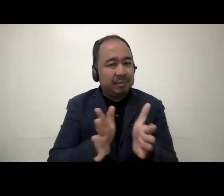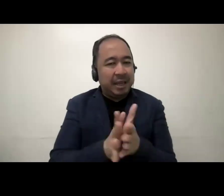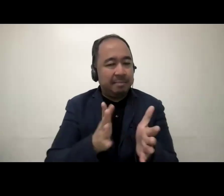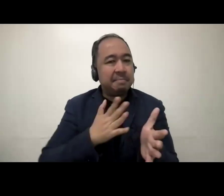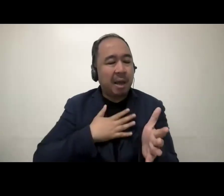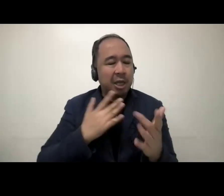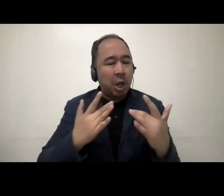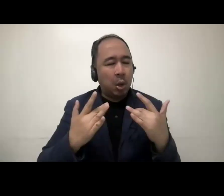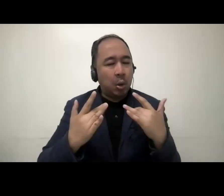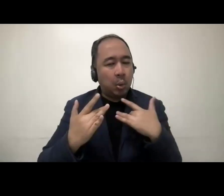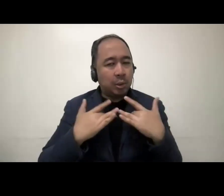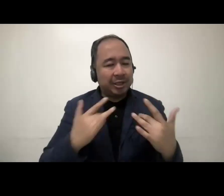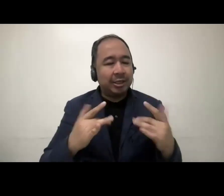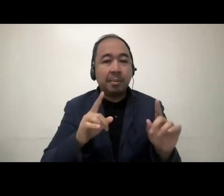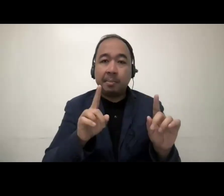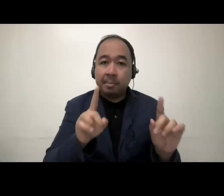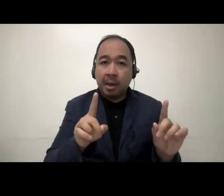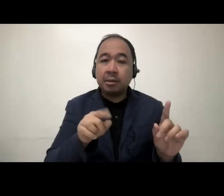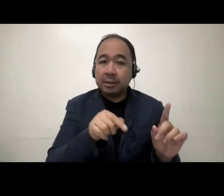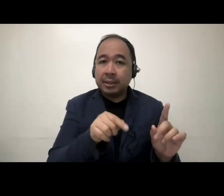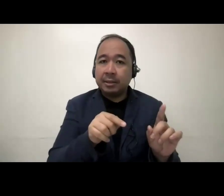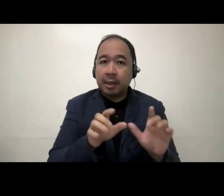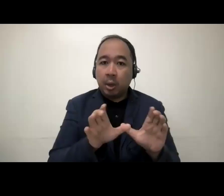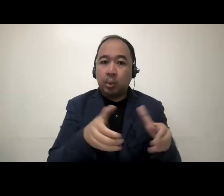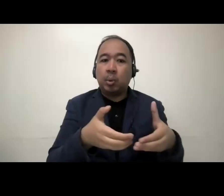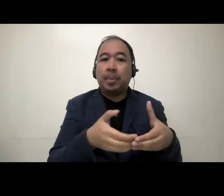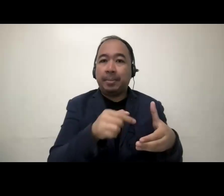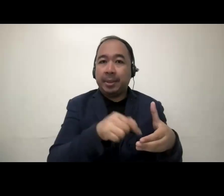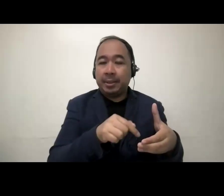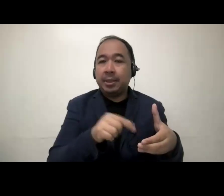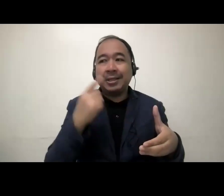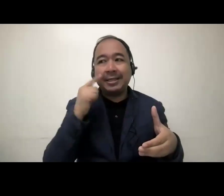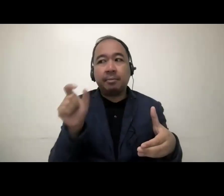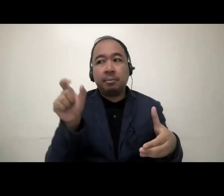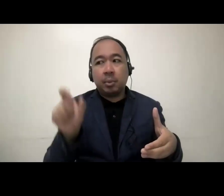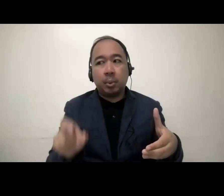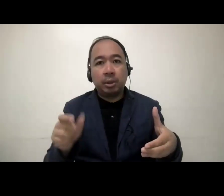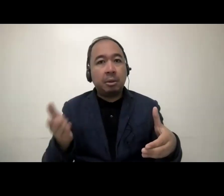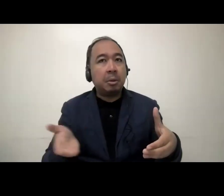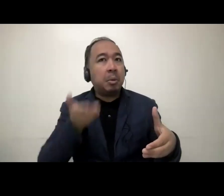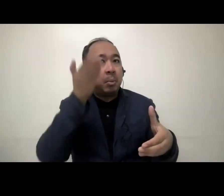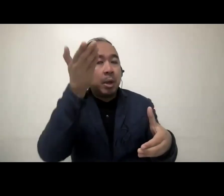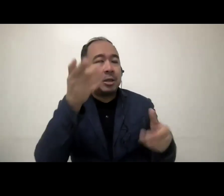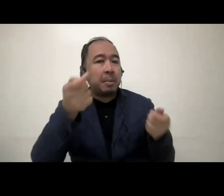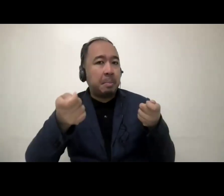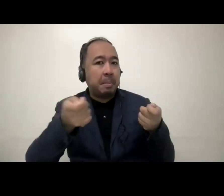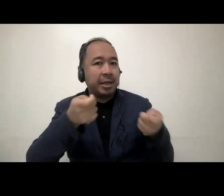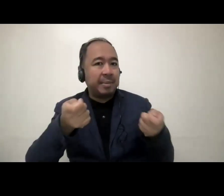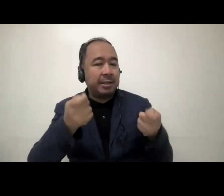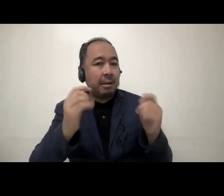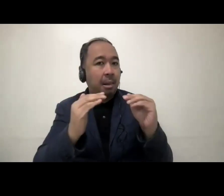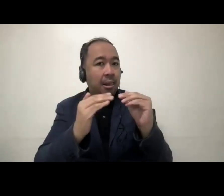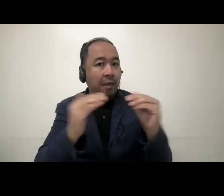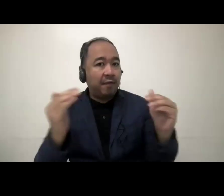think the issue, if it is going to be a requirement, that the complainants first have to go through these management grievance redress mechanisms before they can access